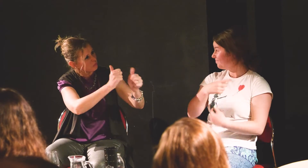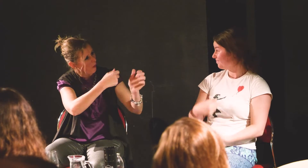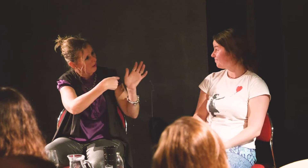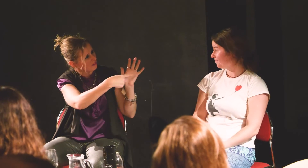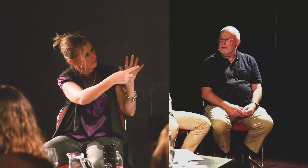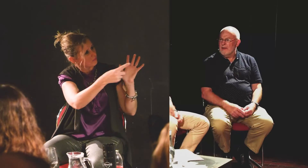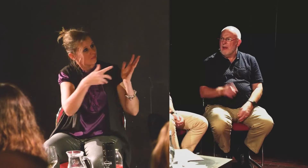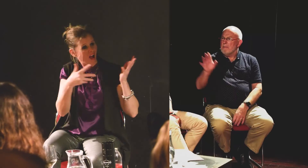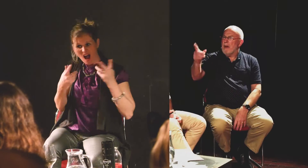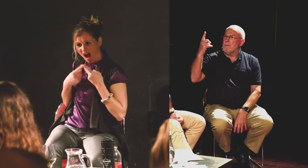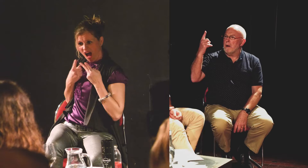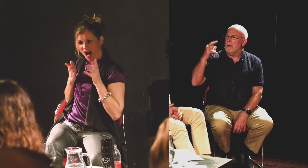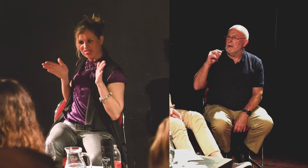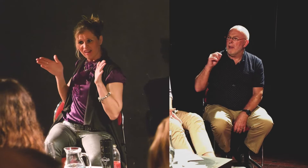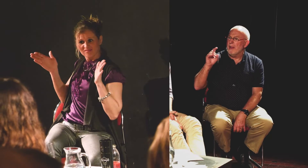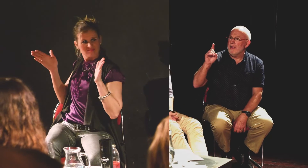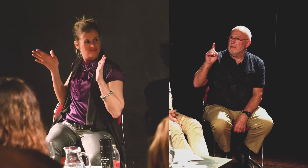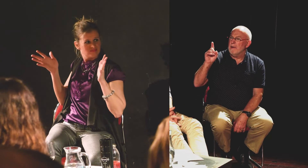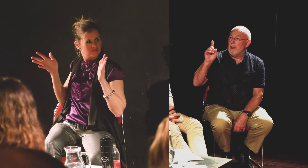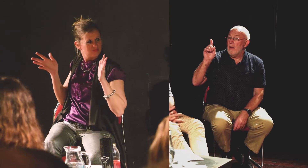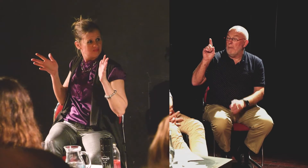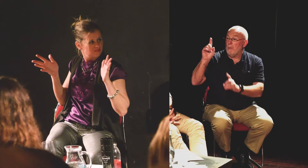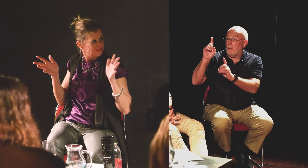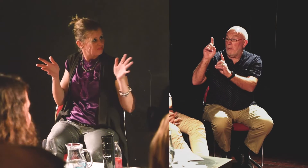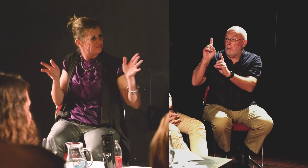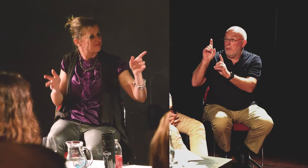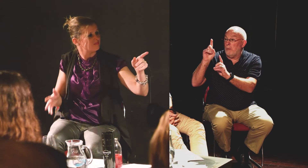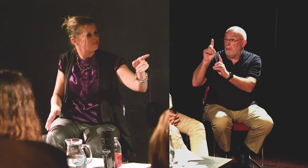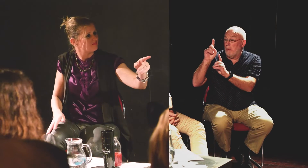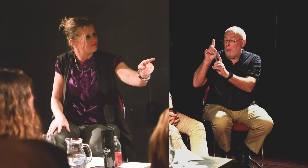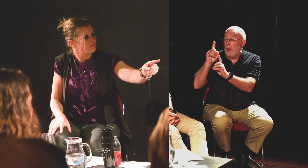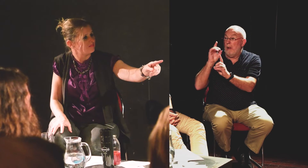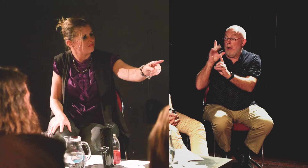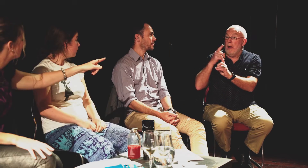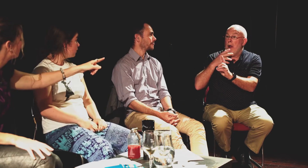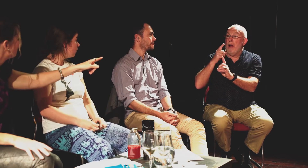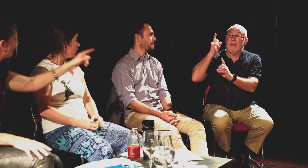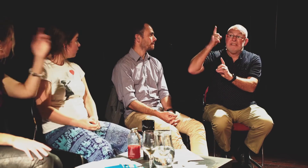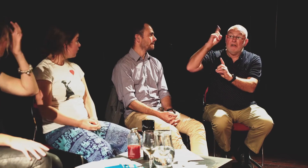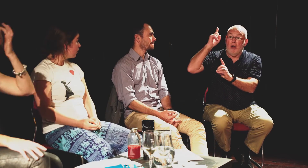with. So all of you guys have participated in sports. What else? Any other areas? Can I just